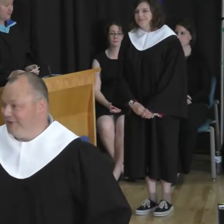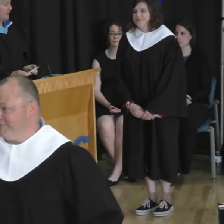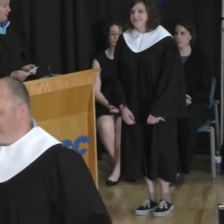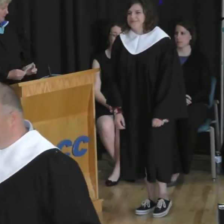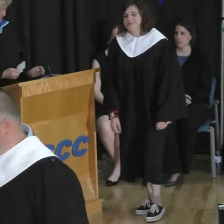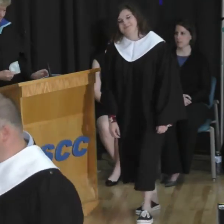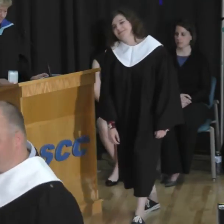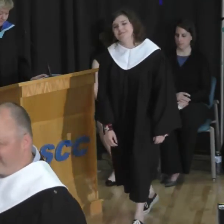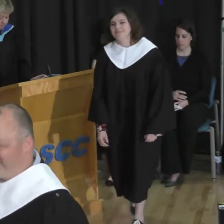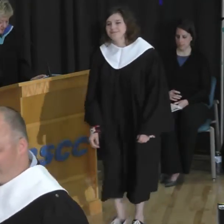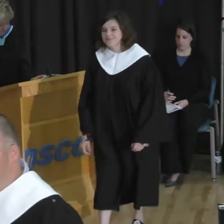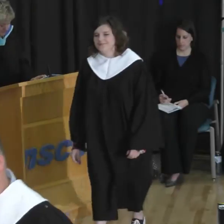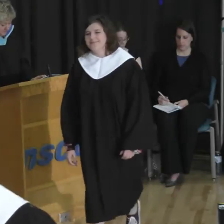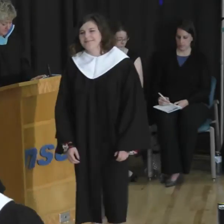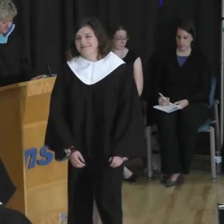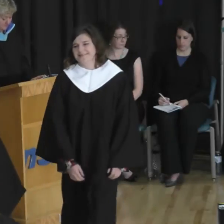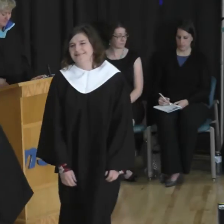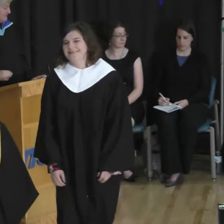Deanna DeVoe.